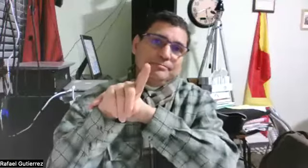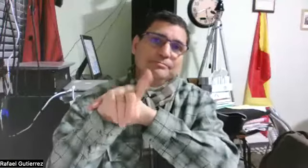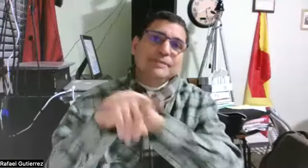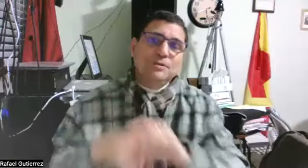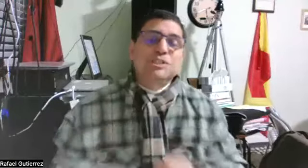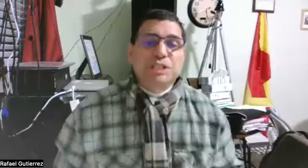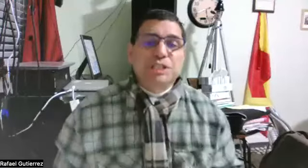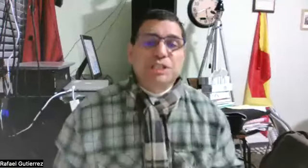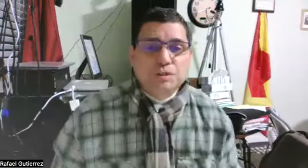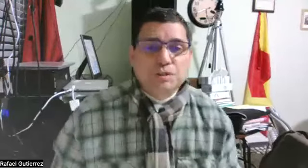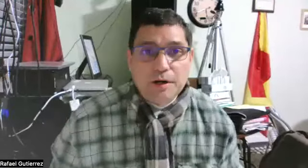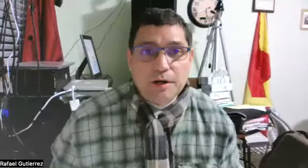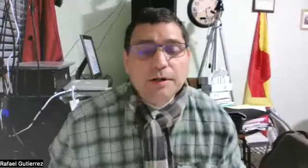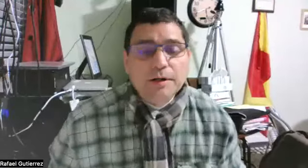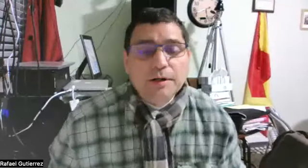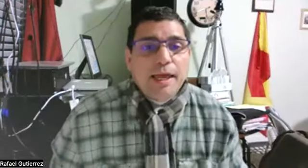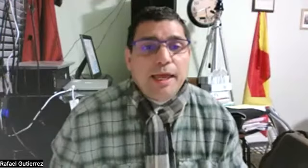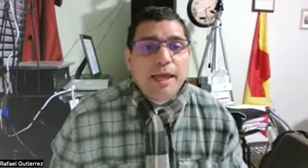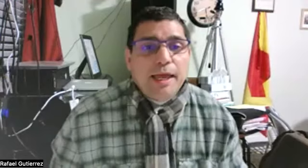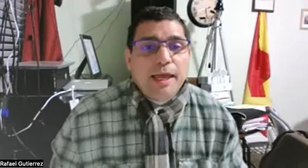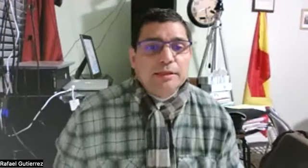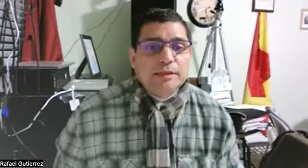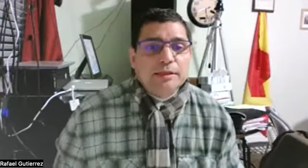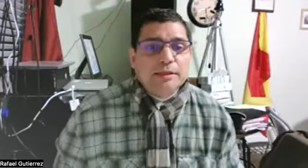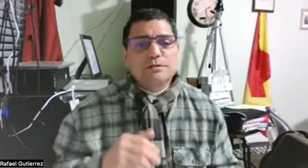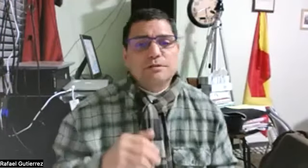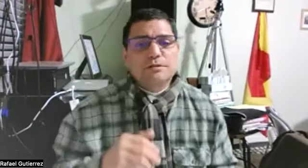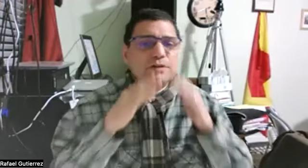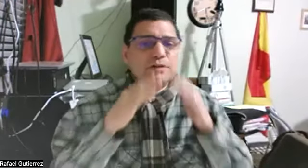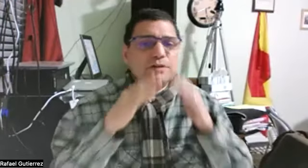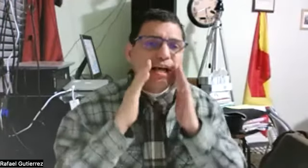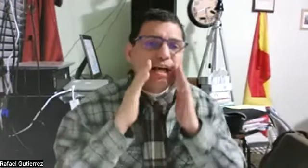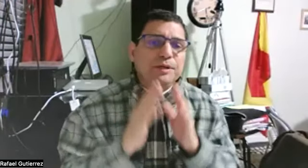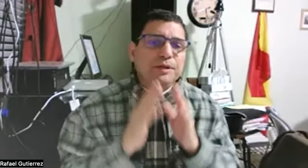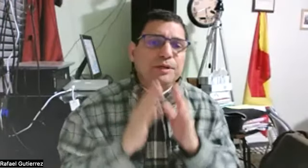cheating. It was cheating to her. And it was very sad because